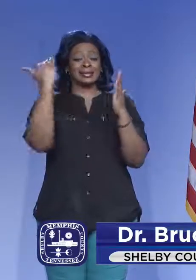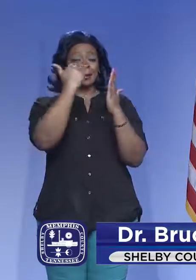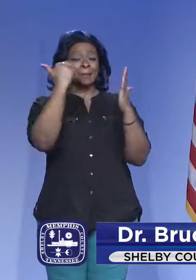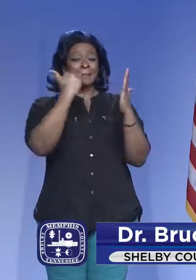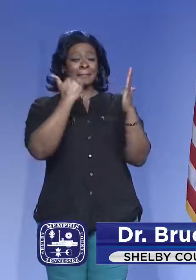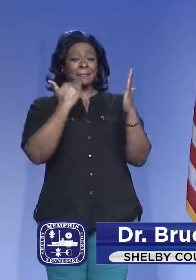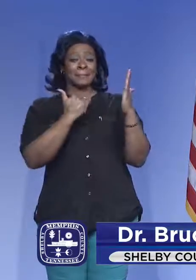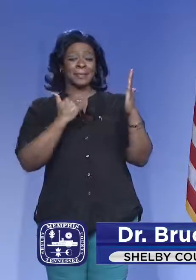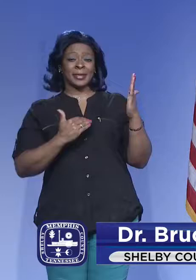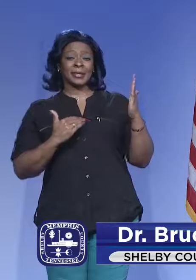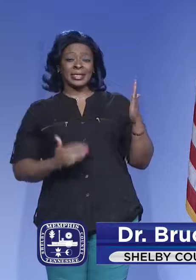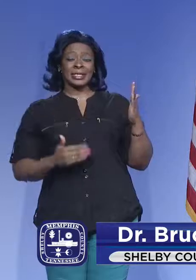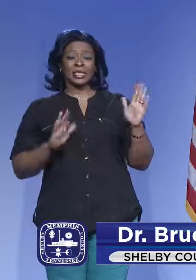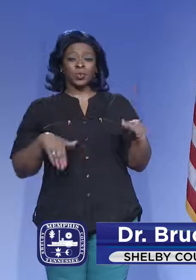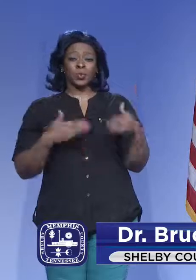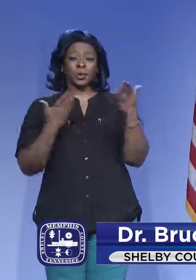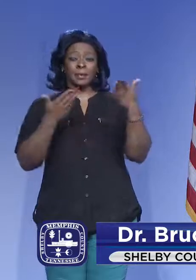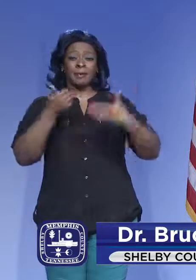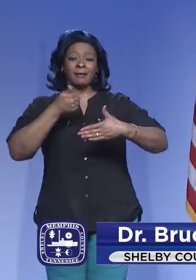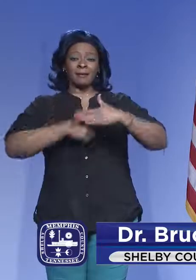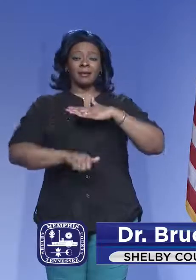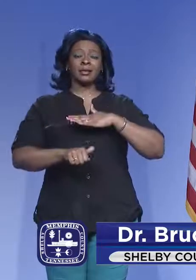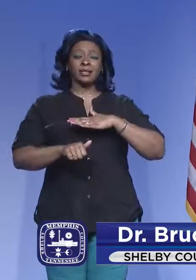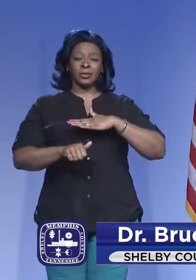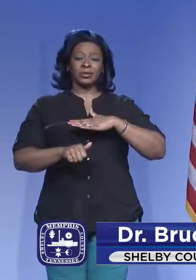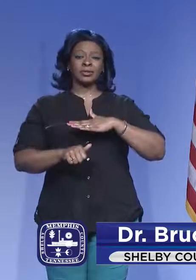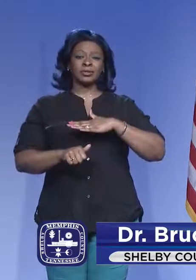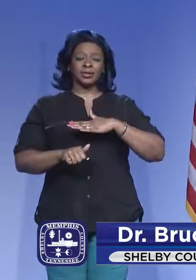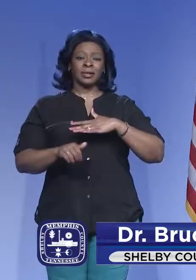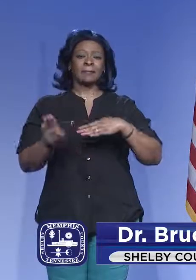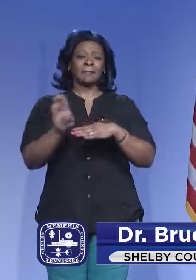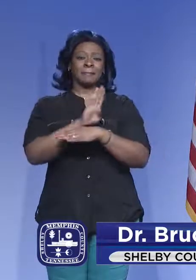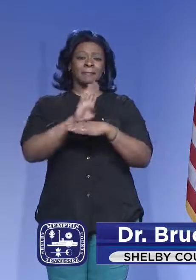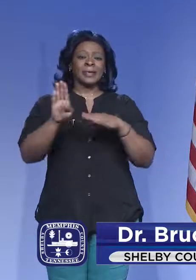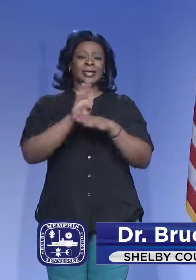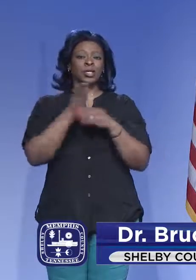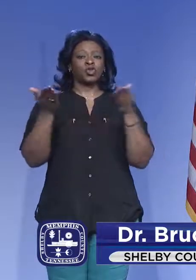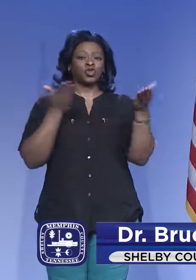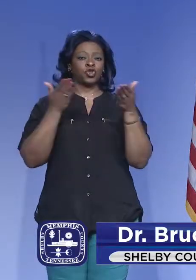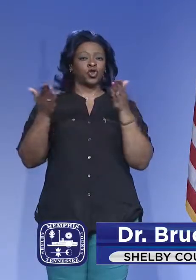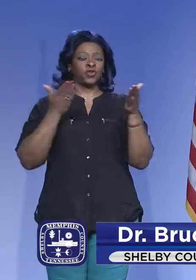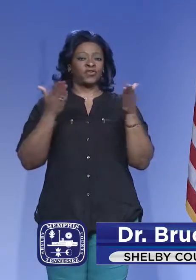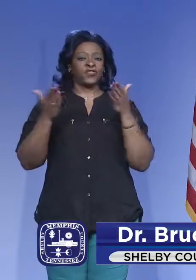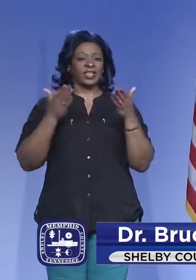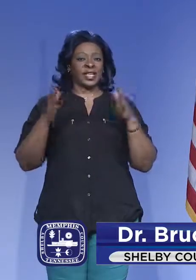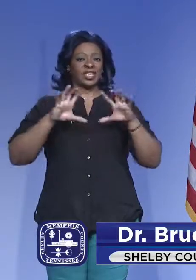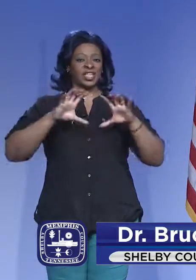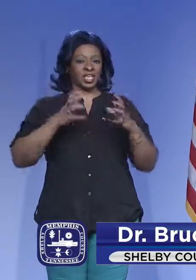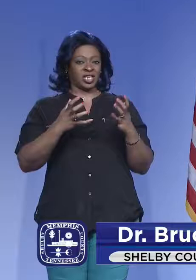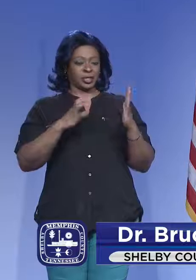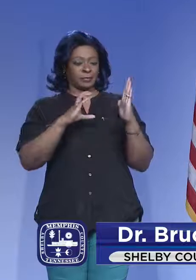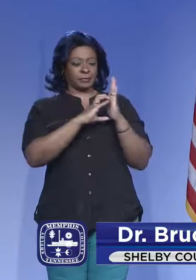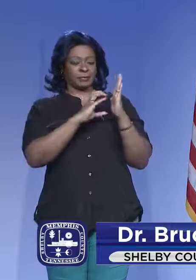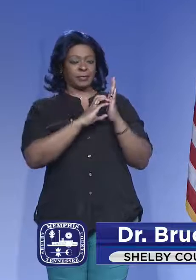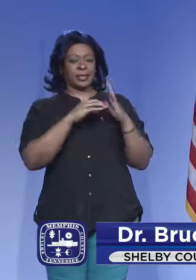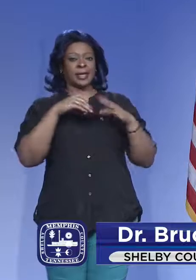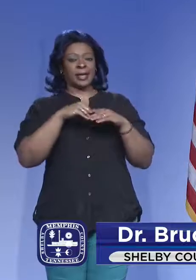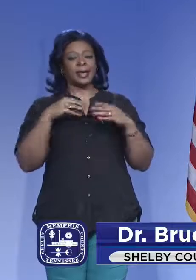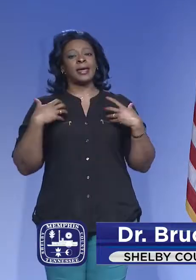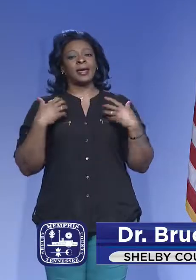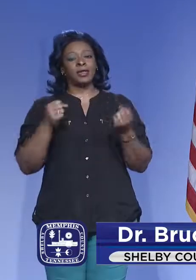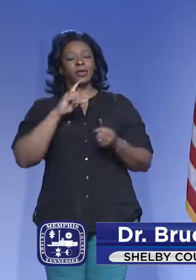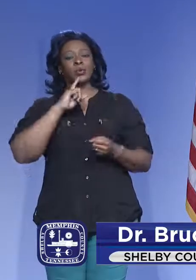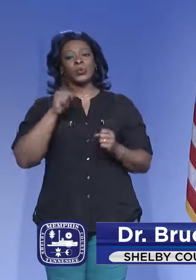outlined and recommended under the business and services section of the health